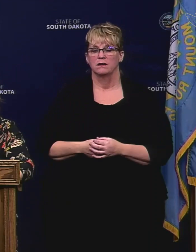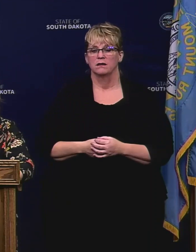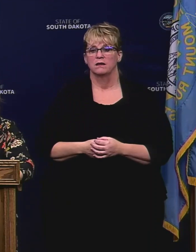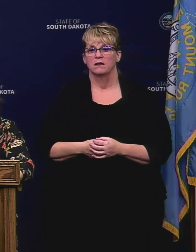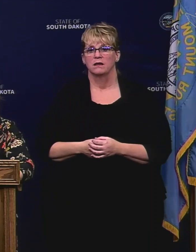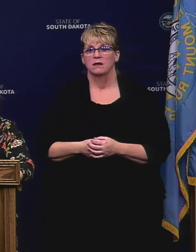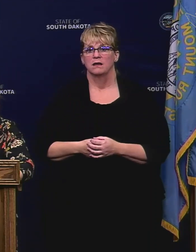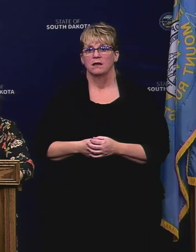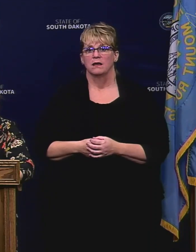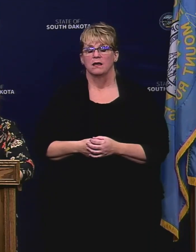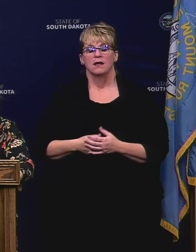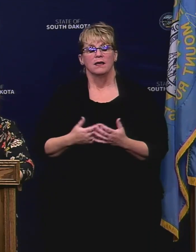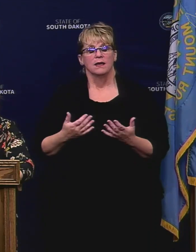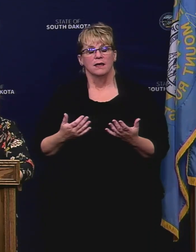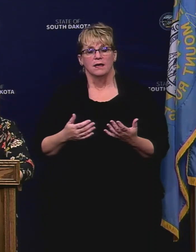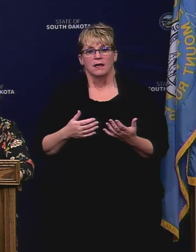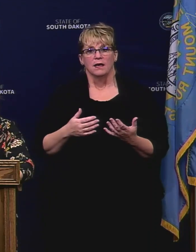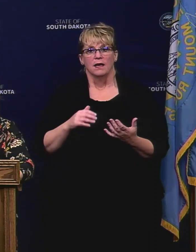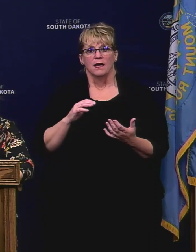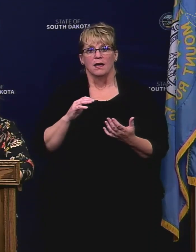is a small constellation,